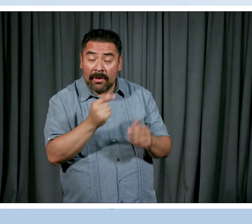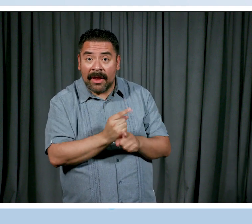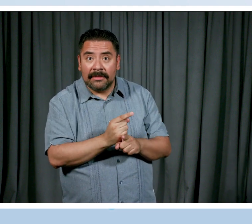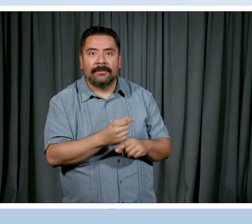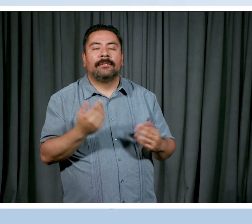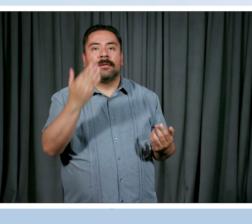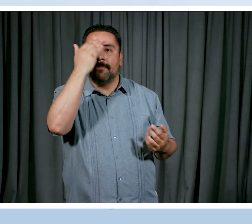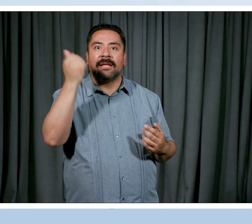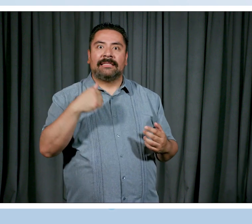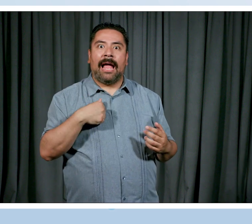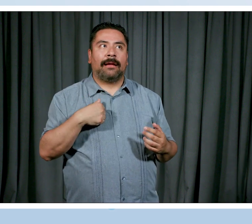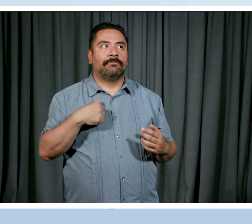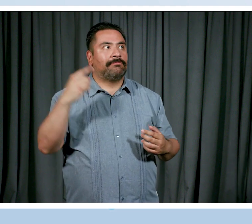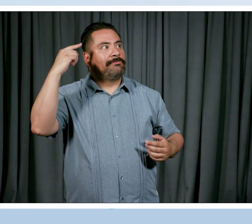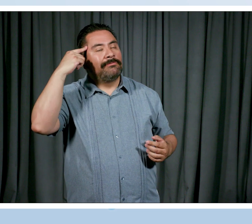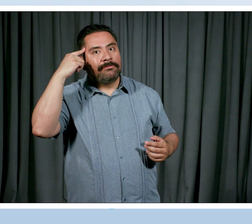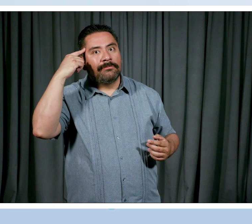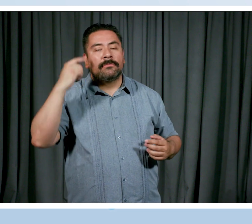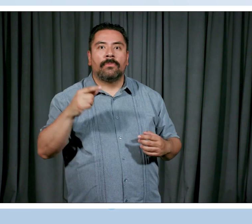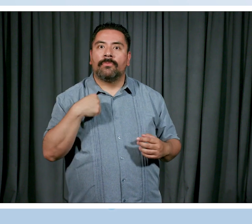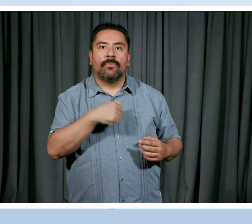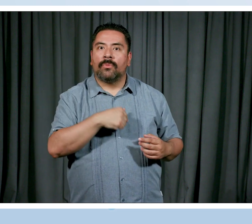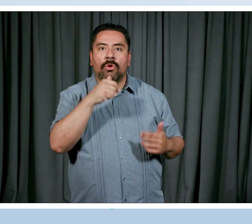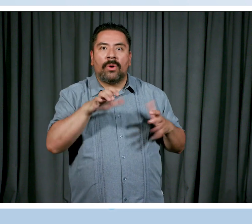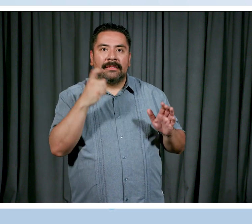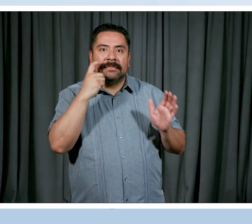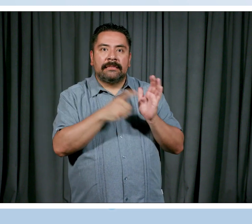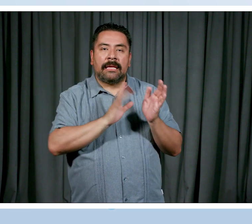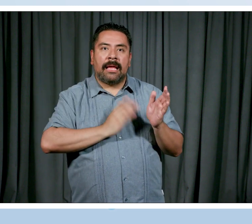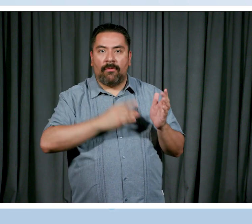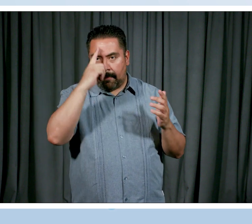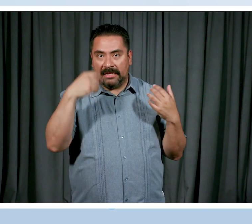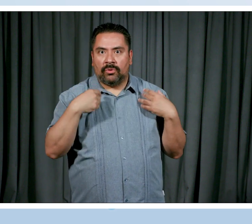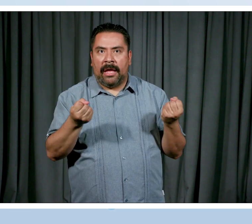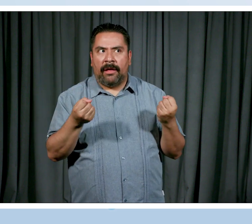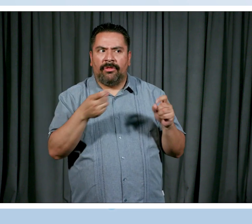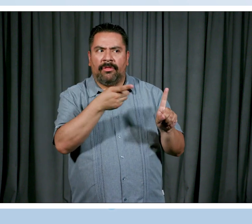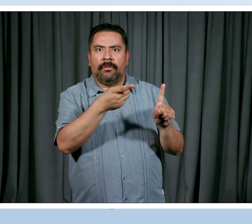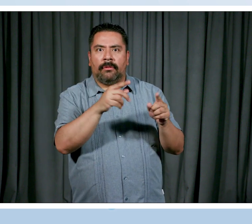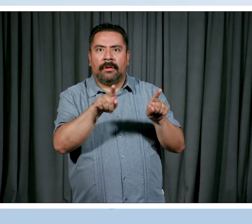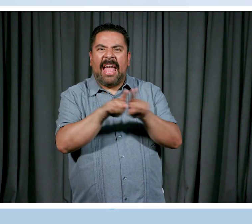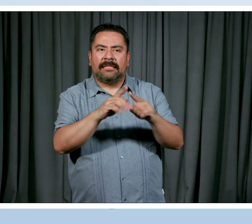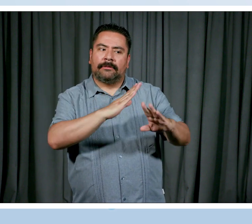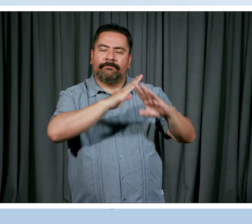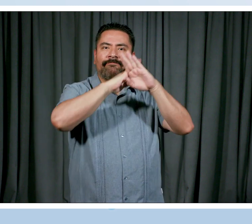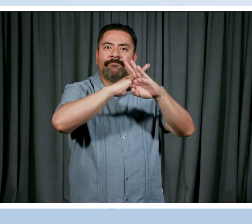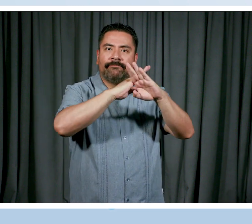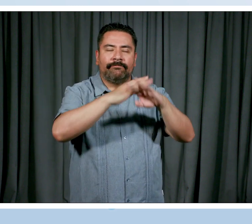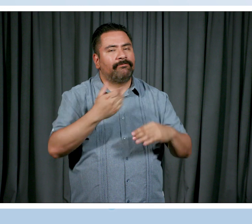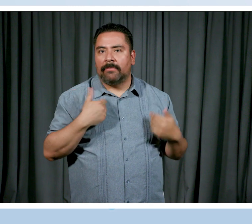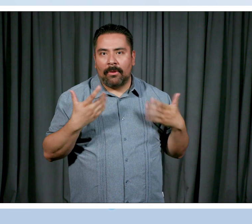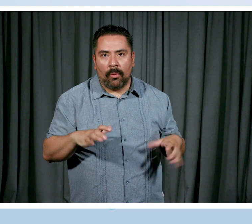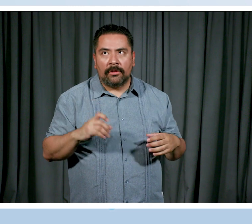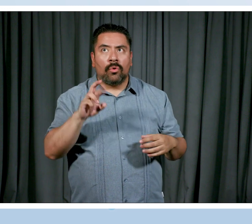Because I do think that we don't want to see our mental health as a restriction or as